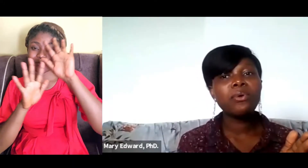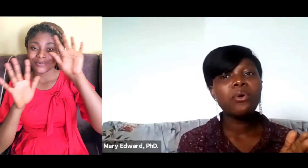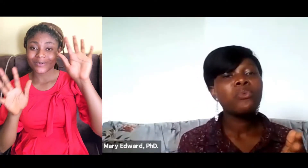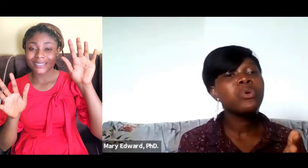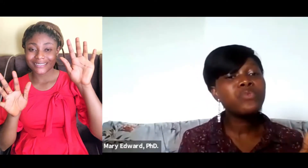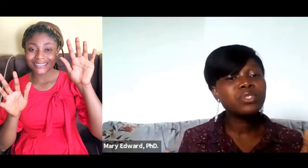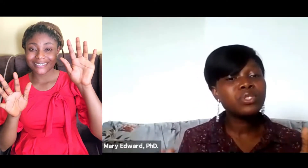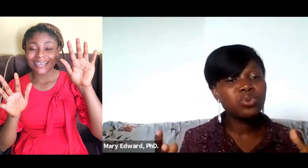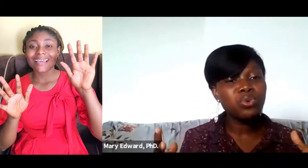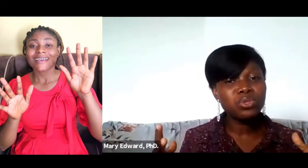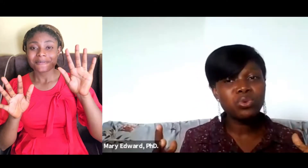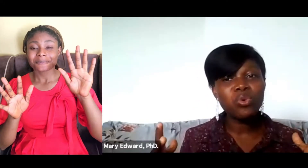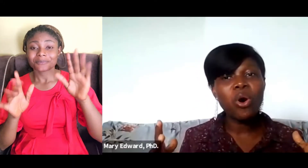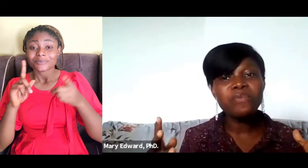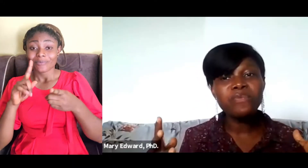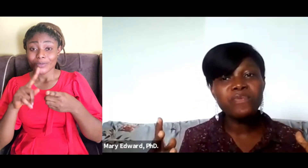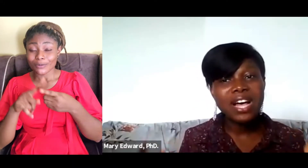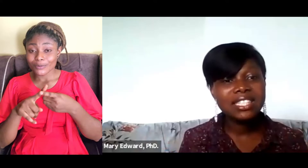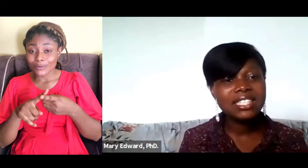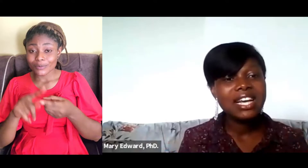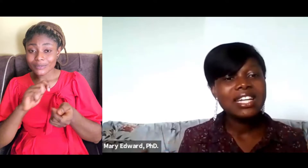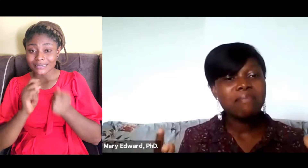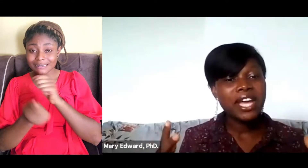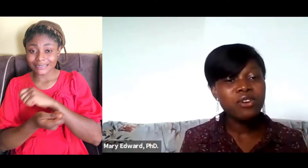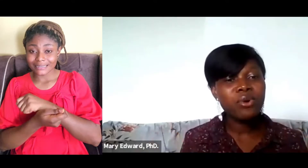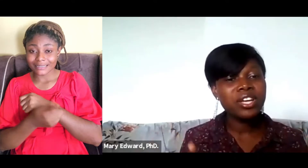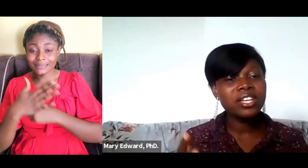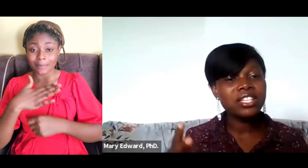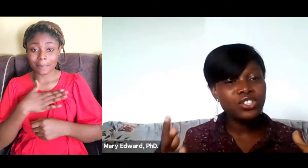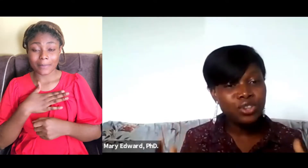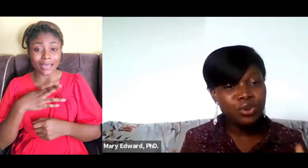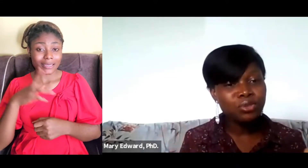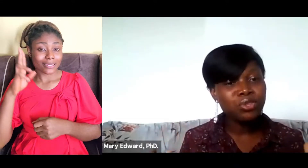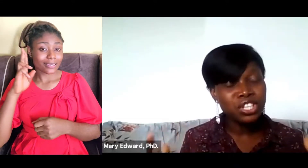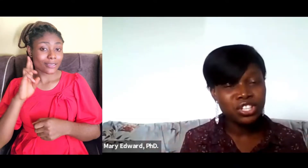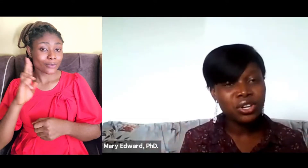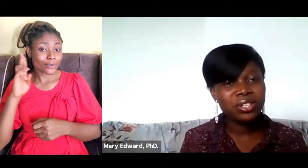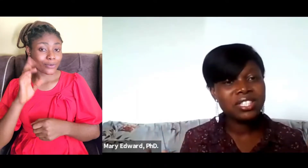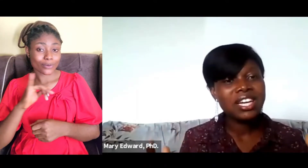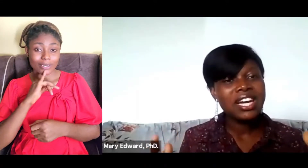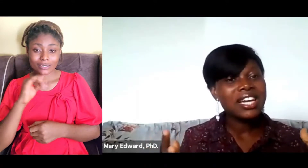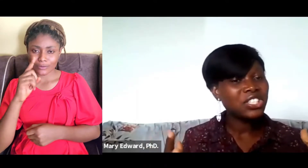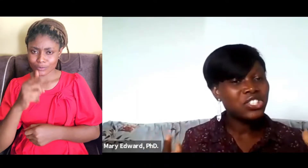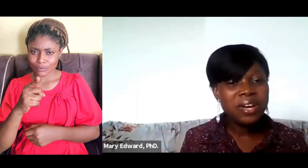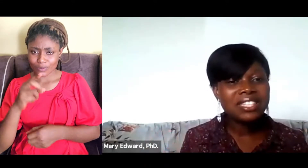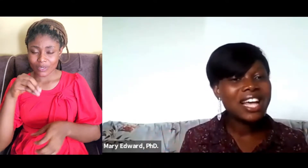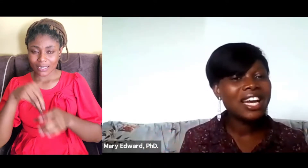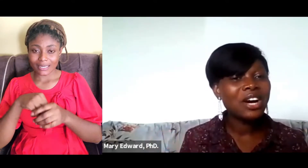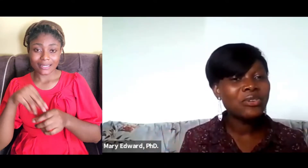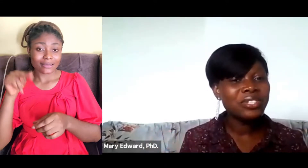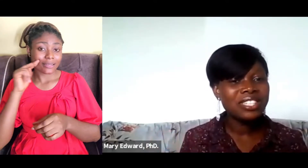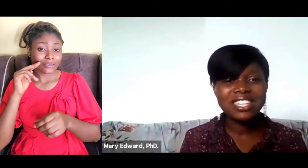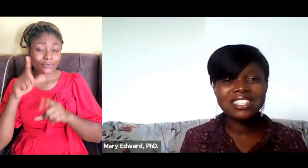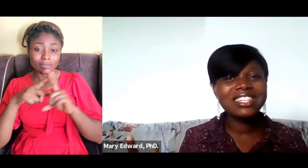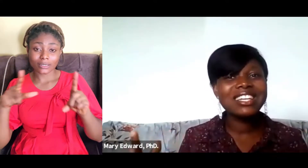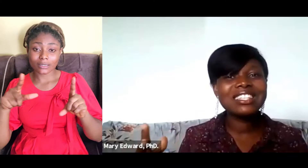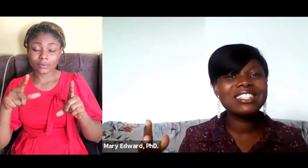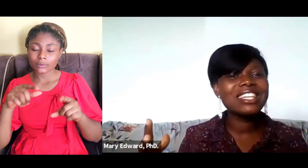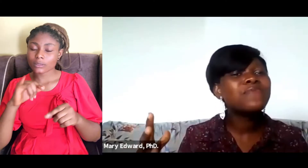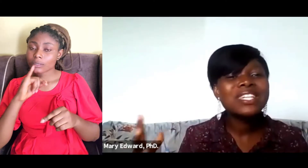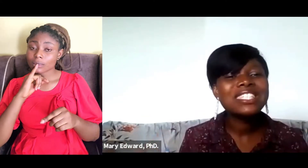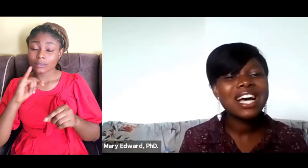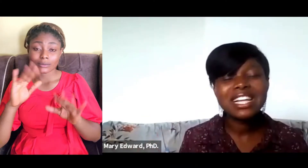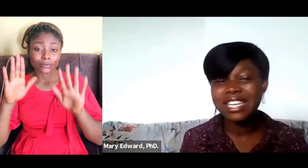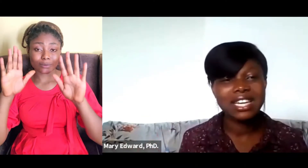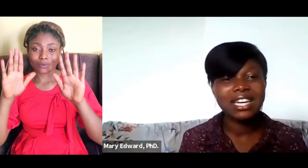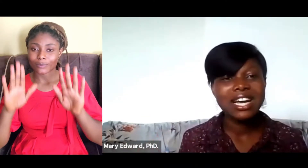So to convert My Hero Is You into Indigenous Nigerian Sign Languages,